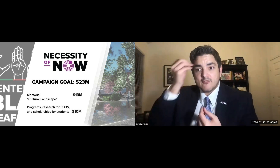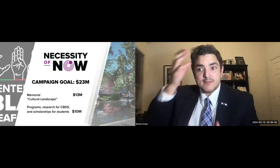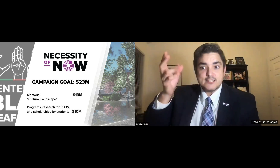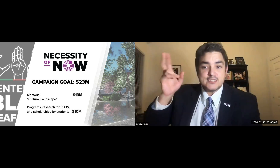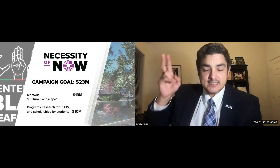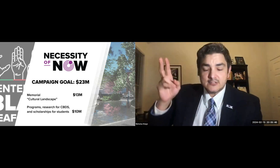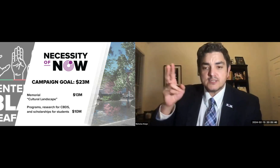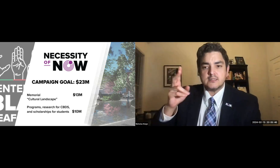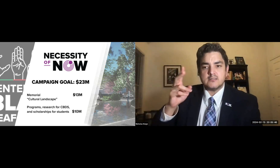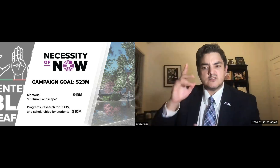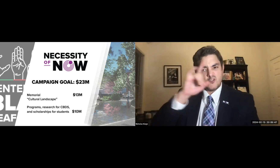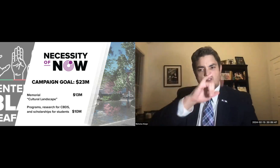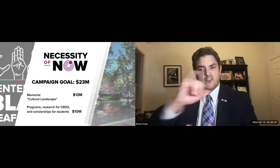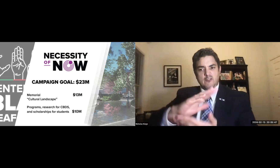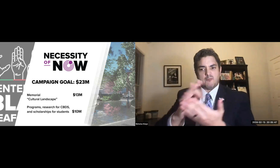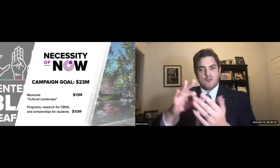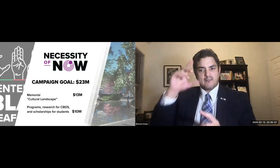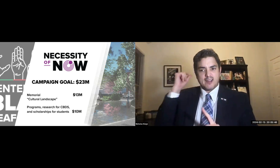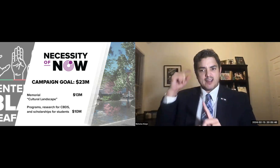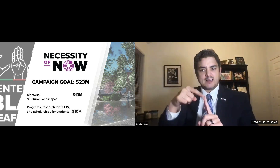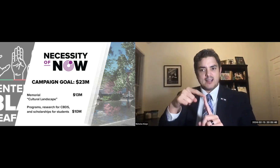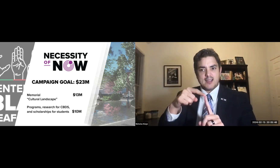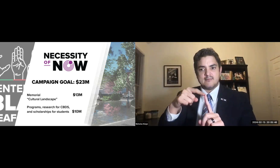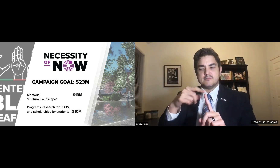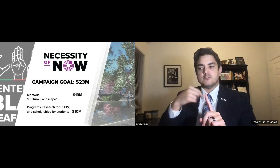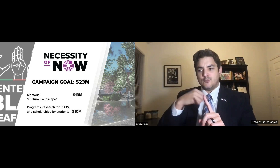that research and then disseminate that information,